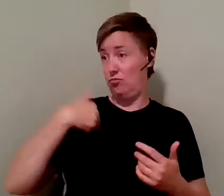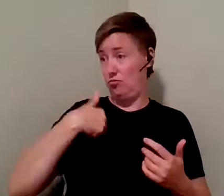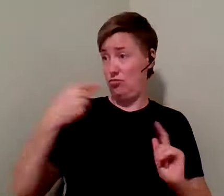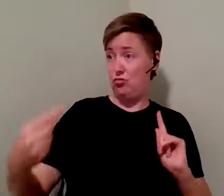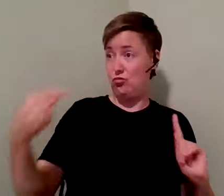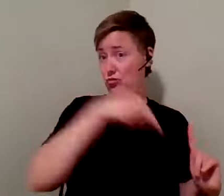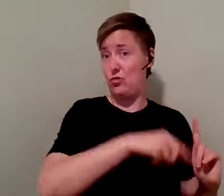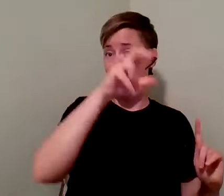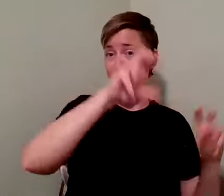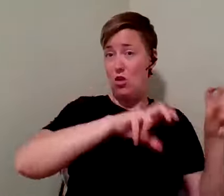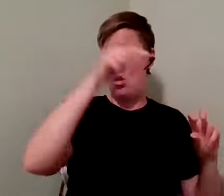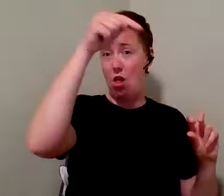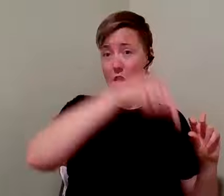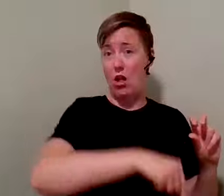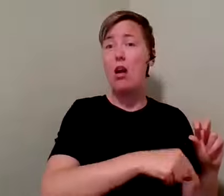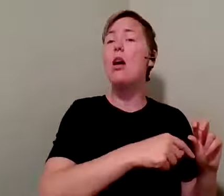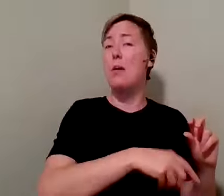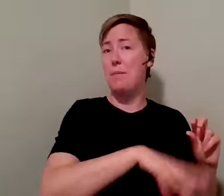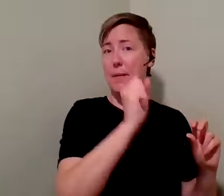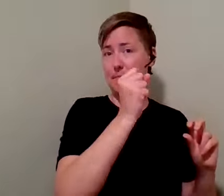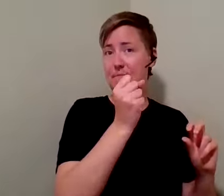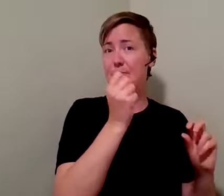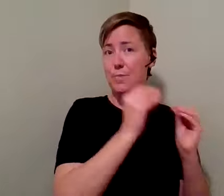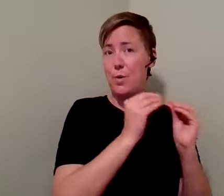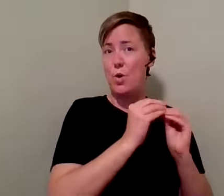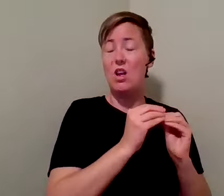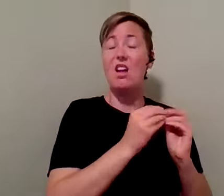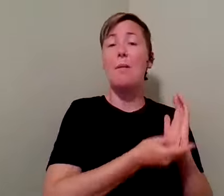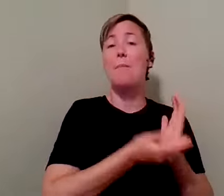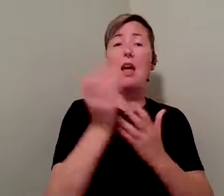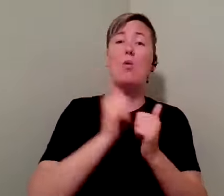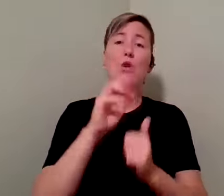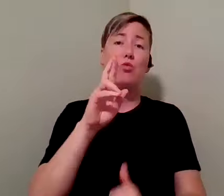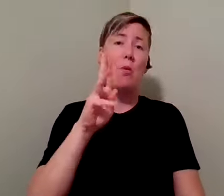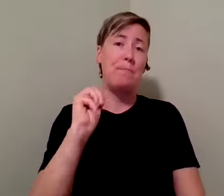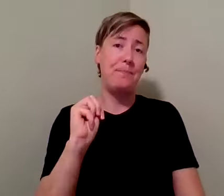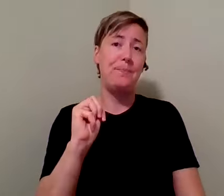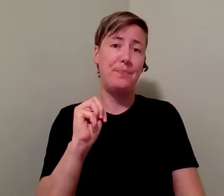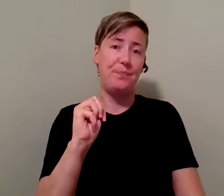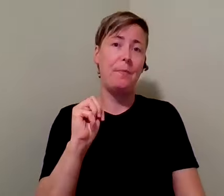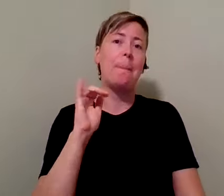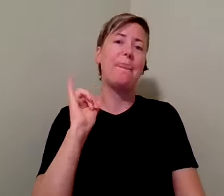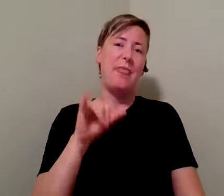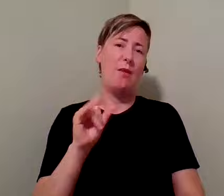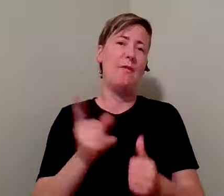came back with a bottle of rum. And that started my first blackout,